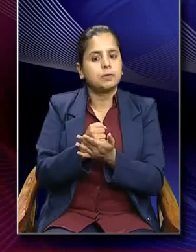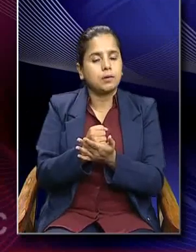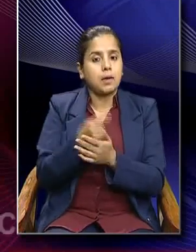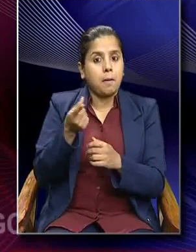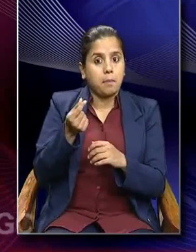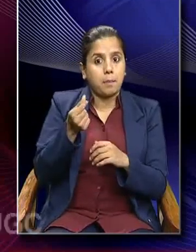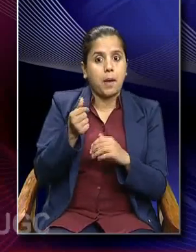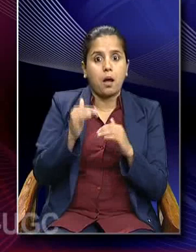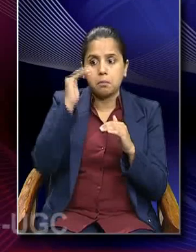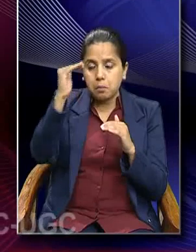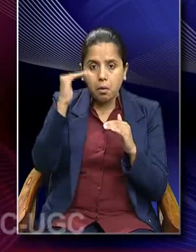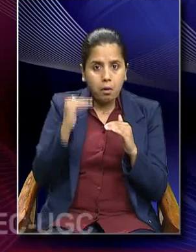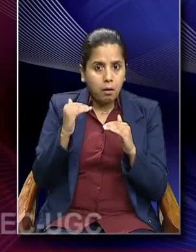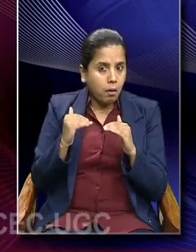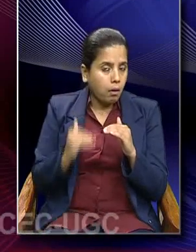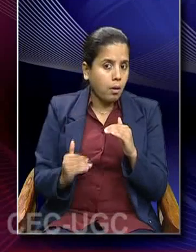are